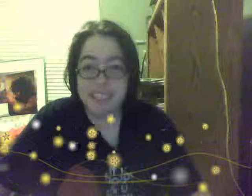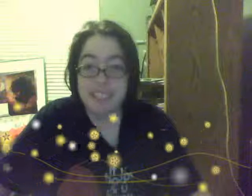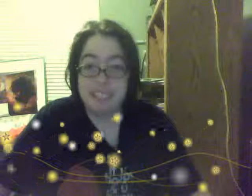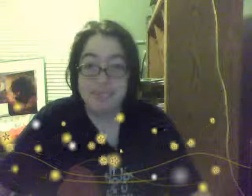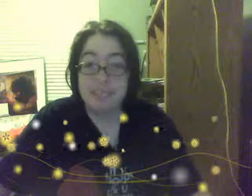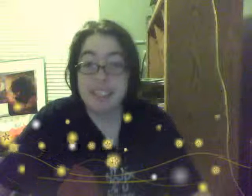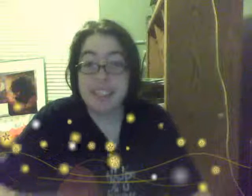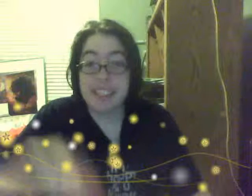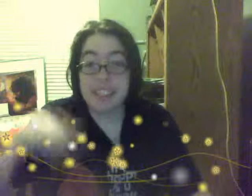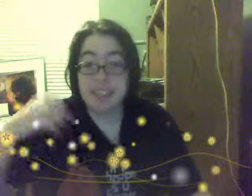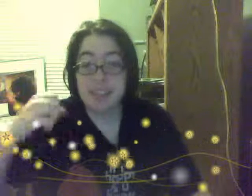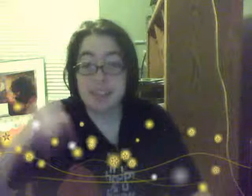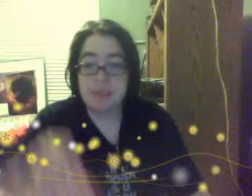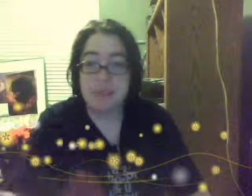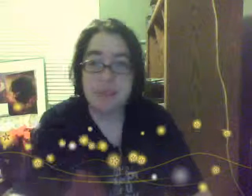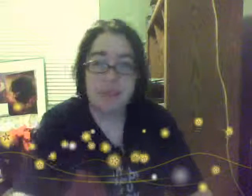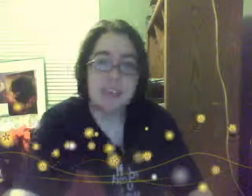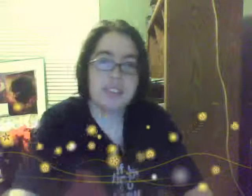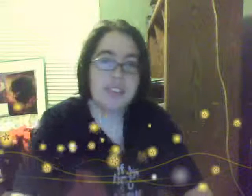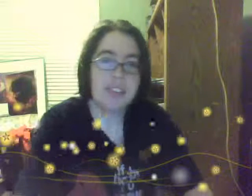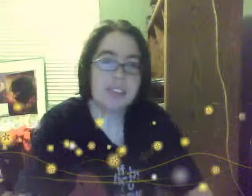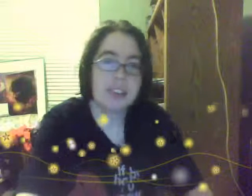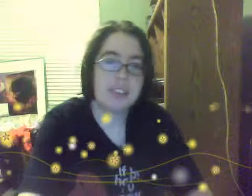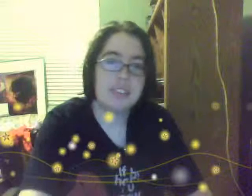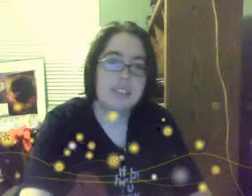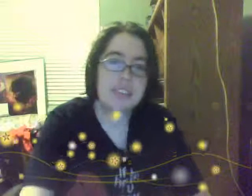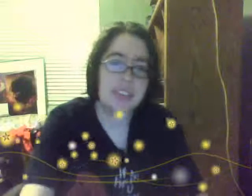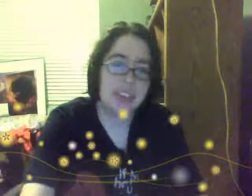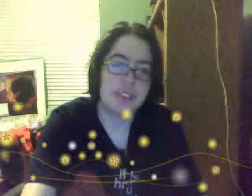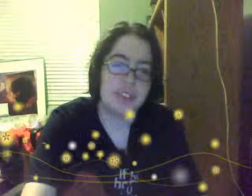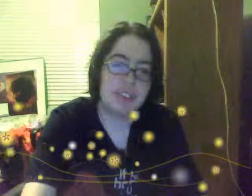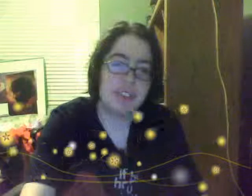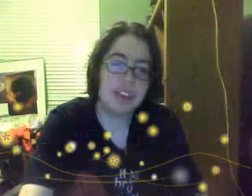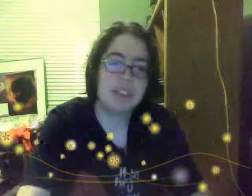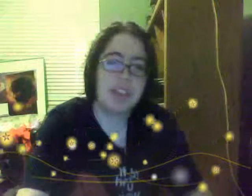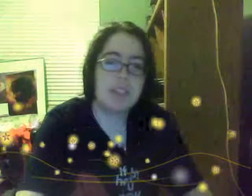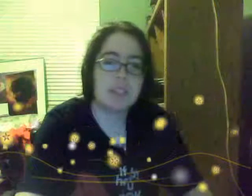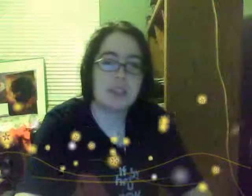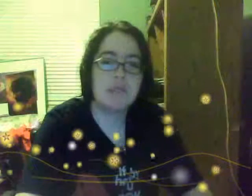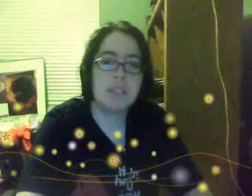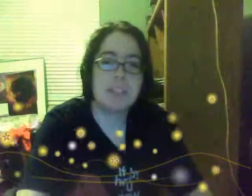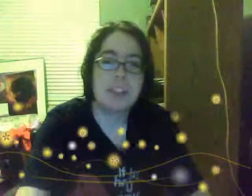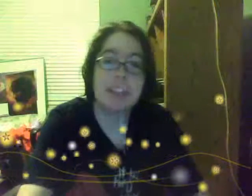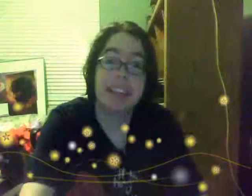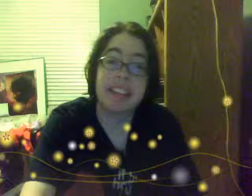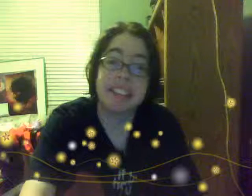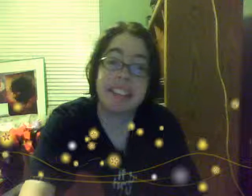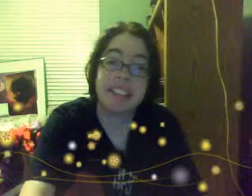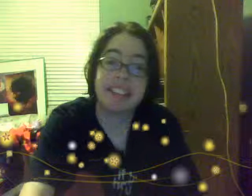yeah. So my final thoughts of the Leftovers episode BJ and the AC.